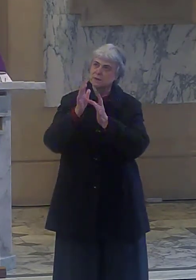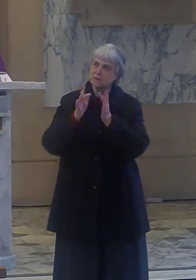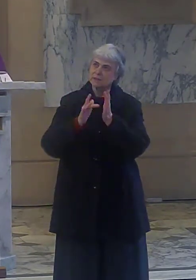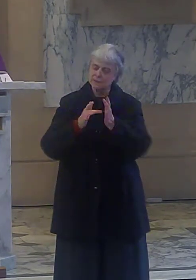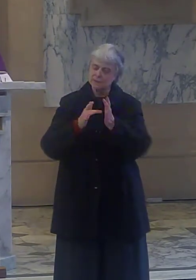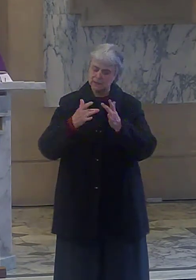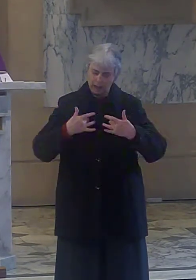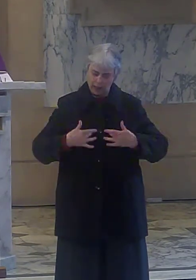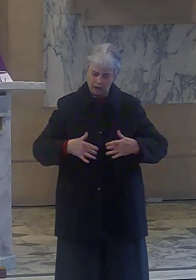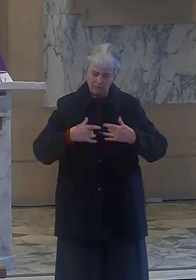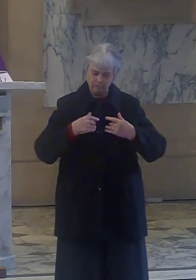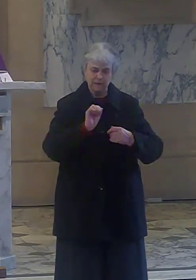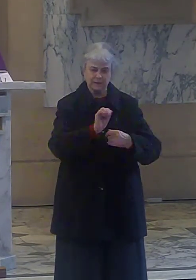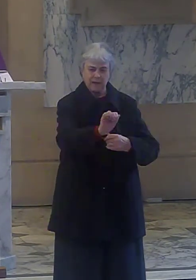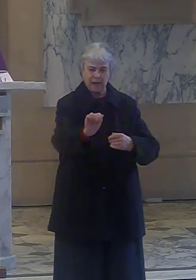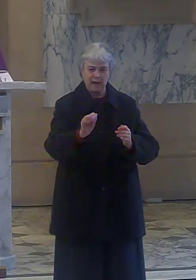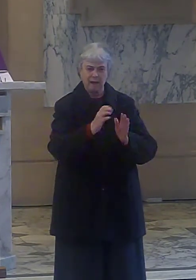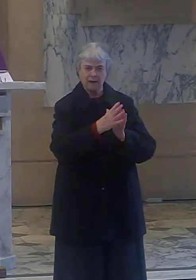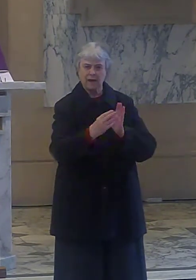example